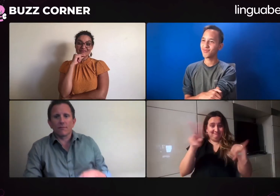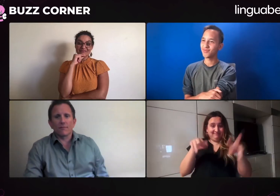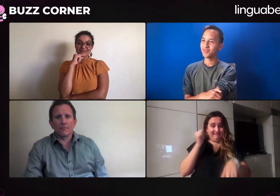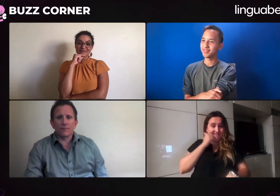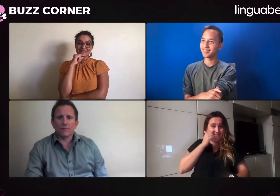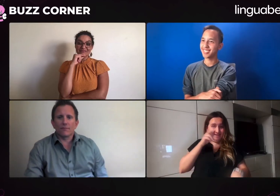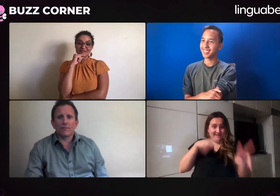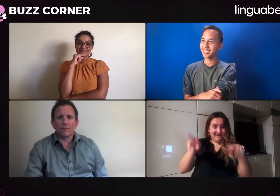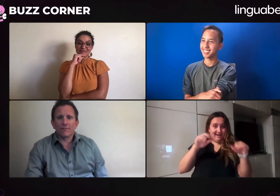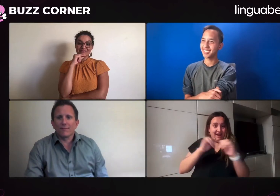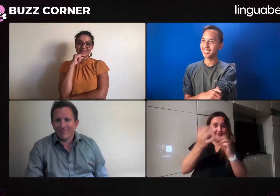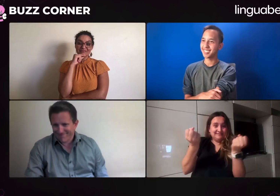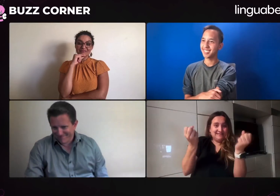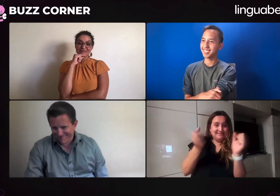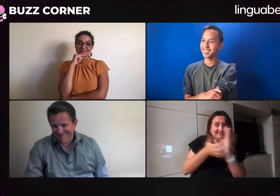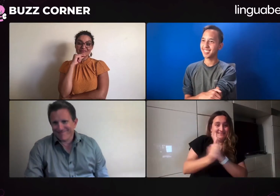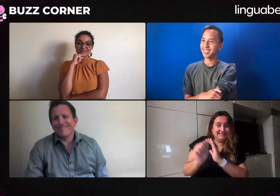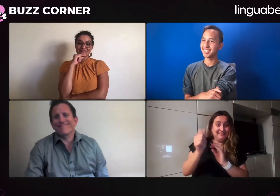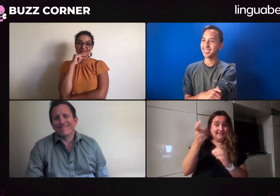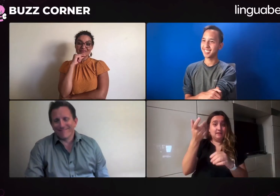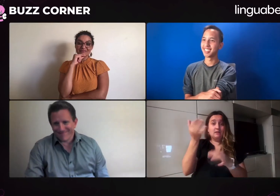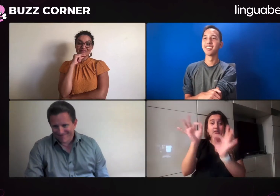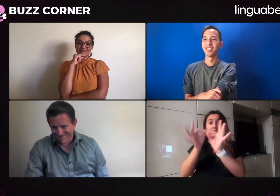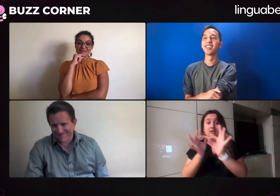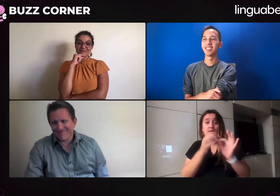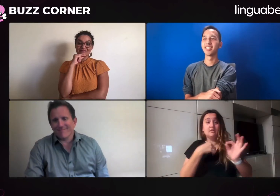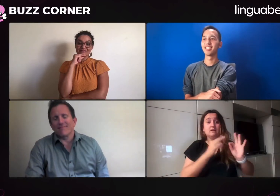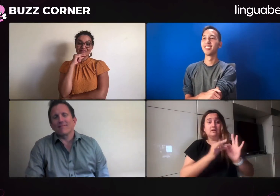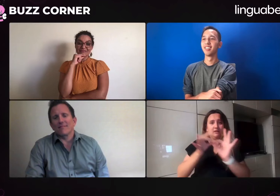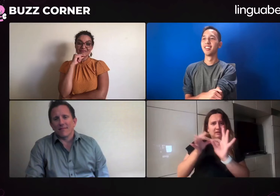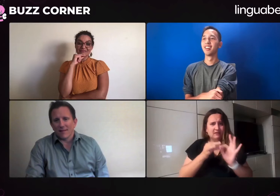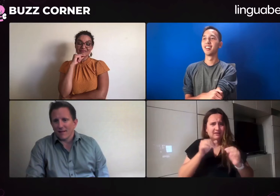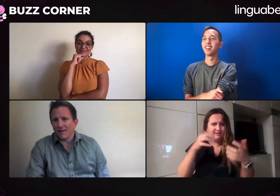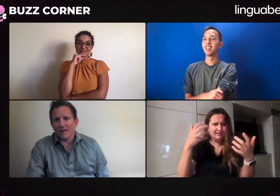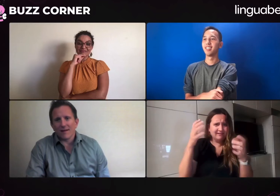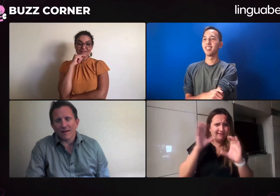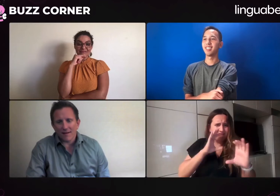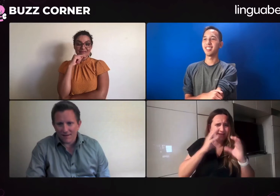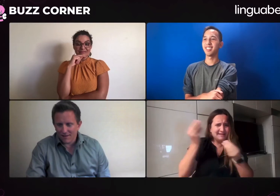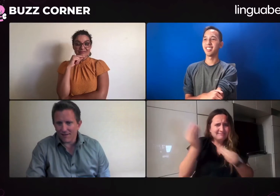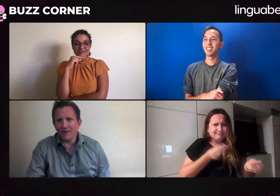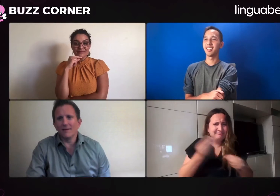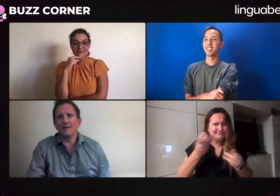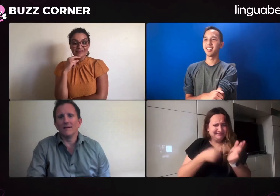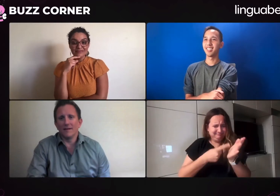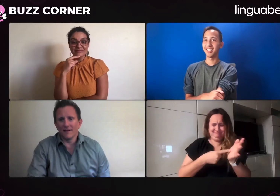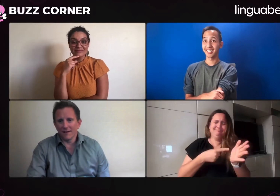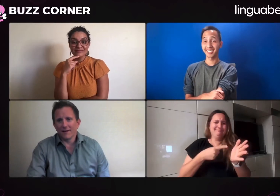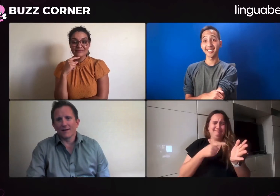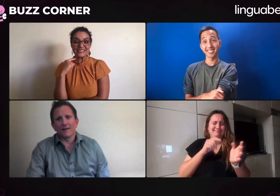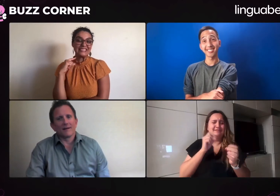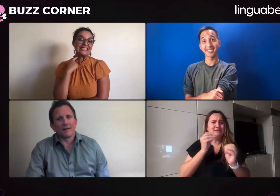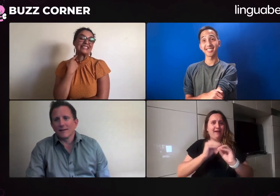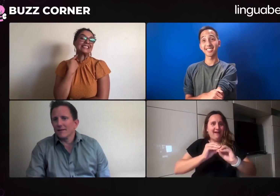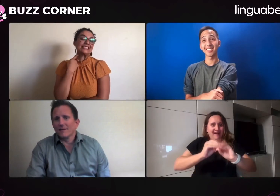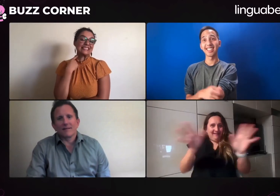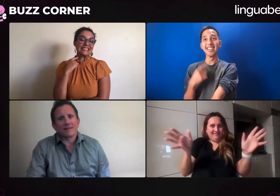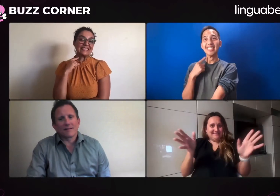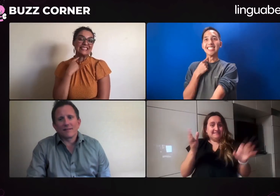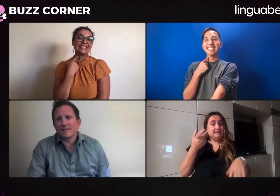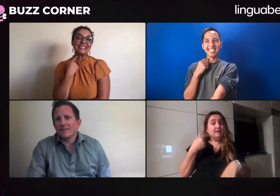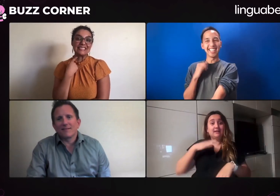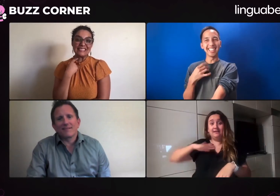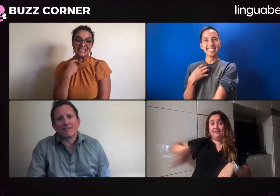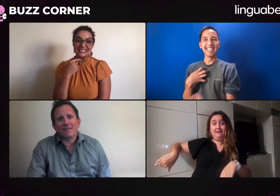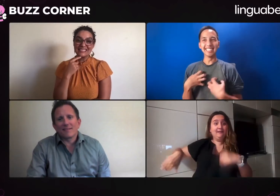dangerous in effect. And it's interesting because deaf interpreters are so skilled with the language, they can look at other interpreters and say, now, hold on, you're not facilitating